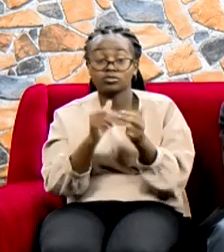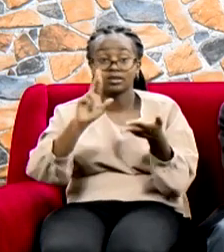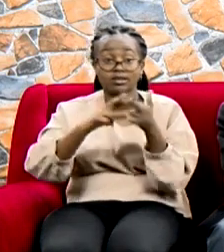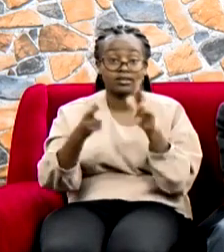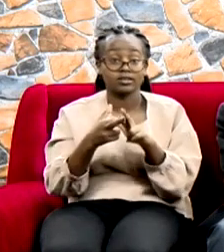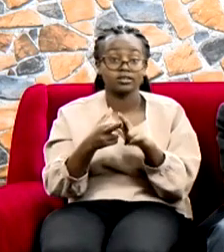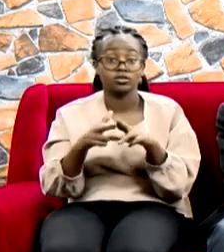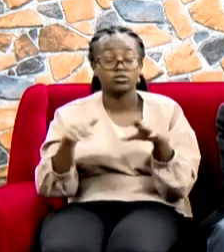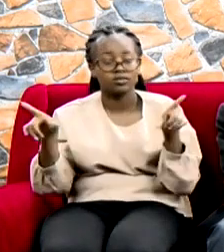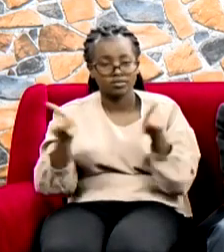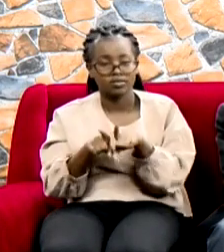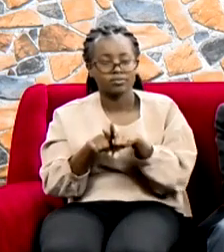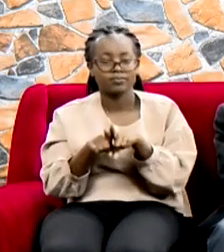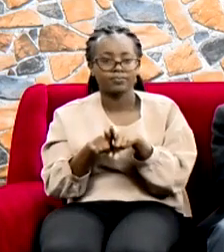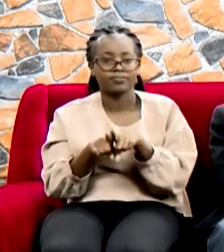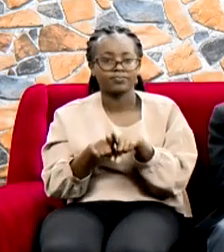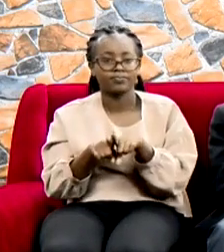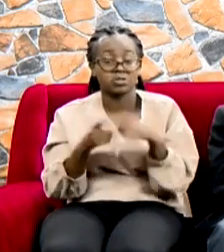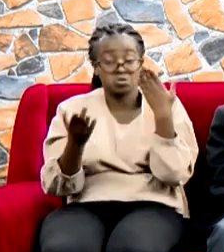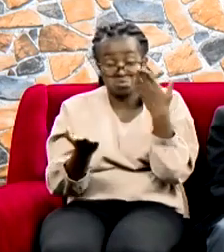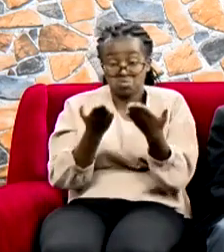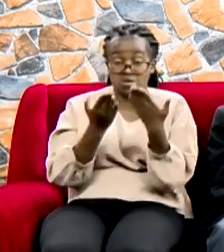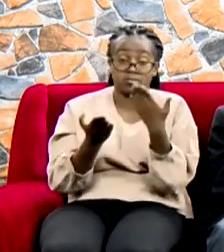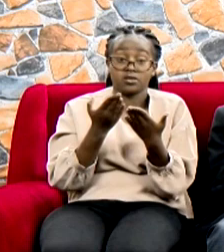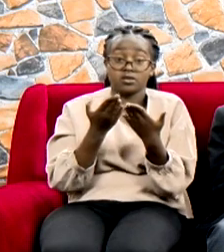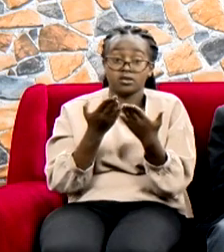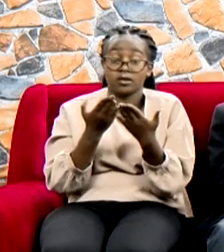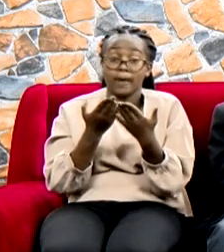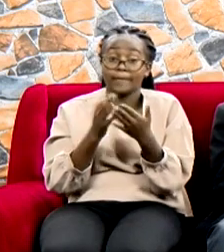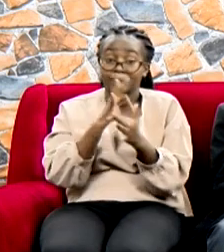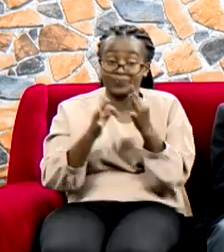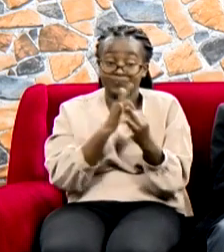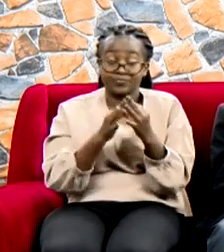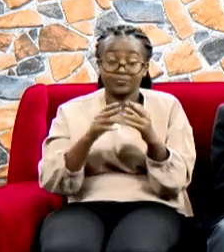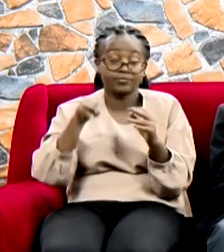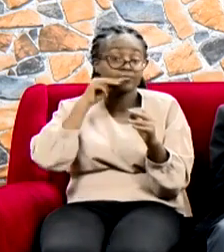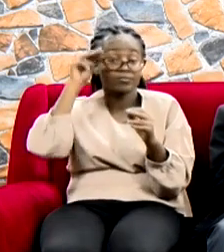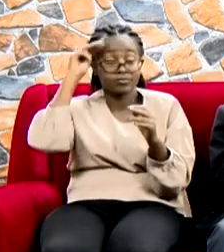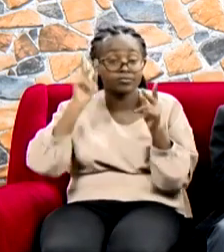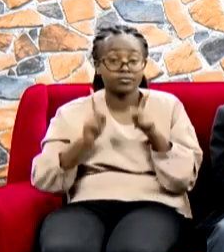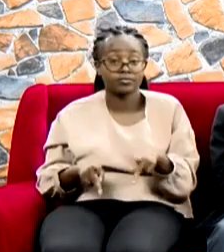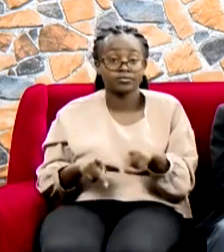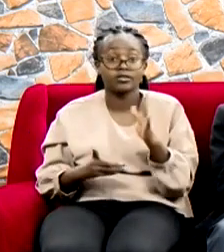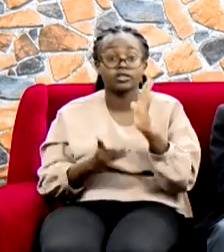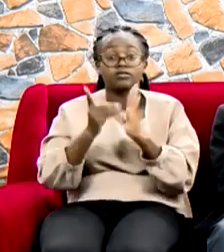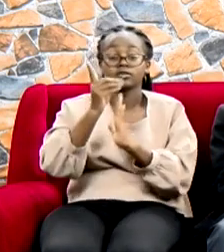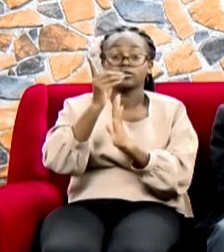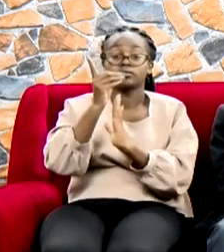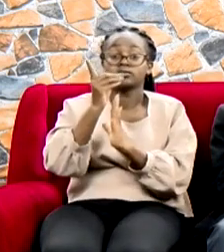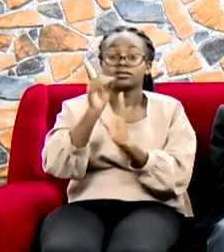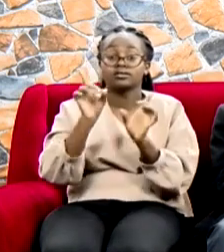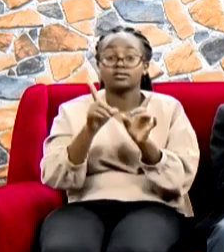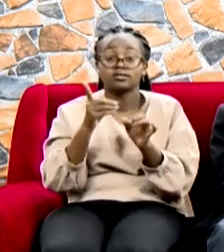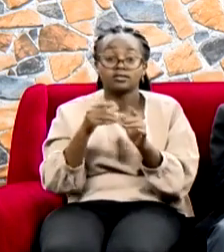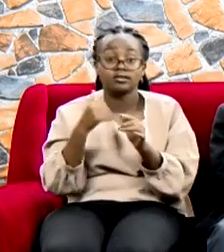related to muscular dystrophy. Yeah. So it could be that maybe if it's an adult, maybe you're developing Alzheimer's disease